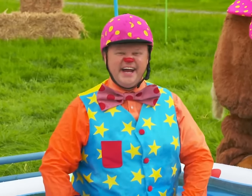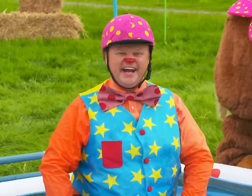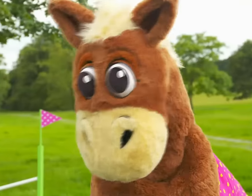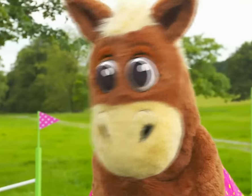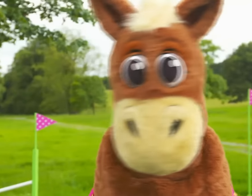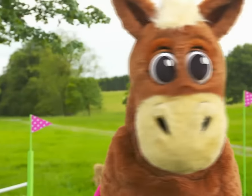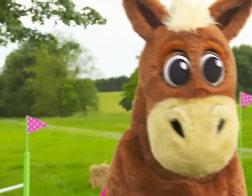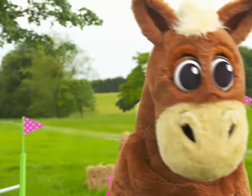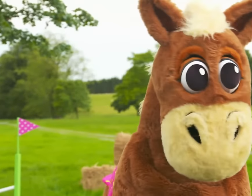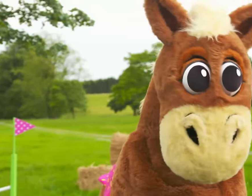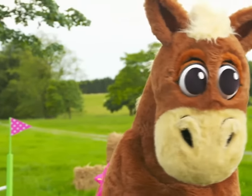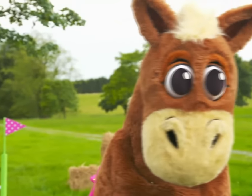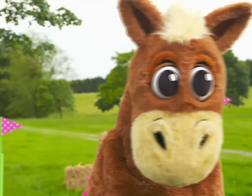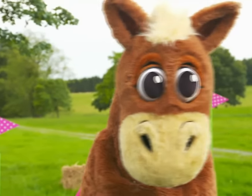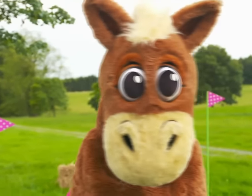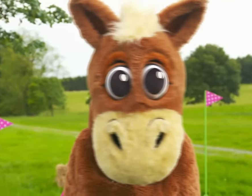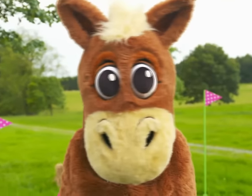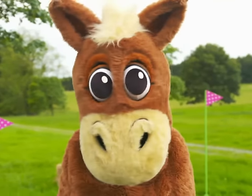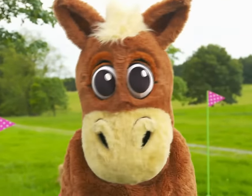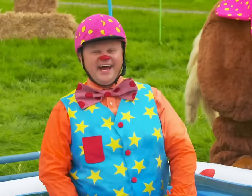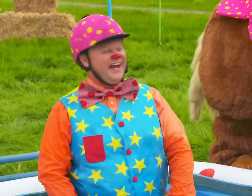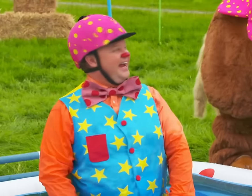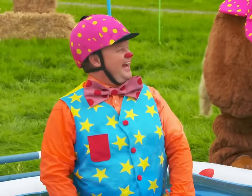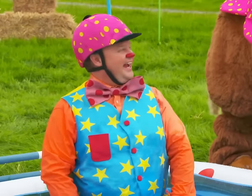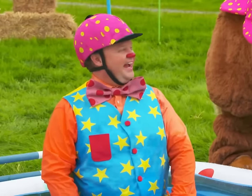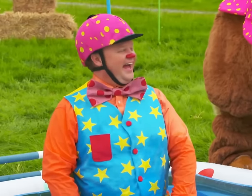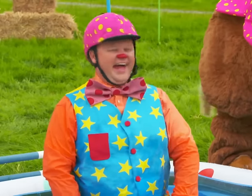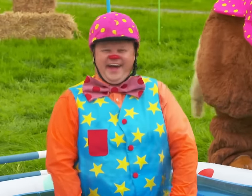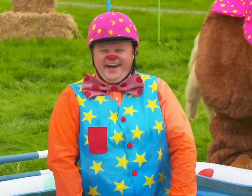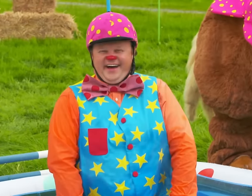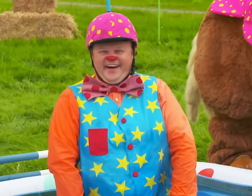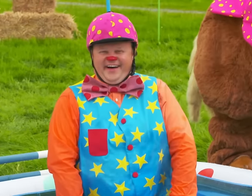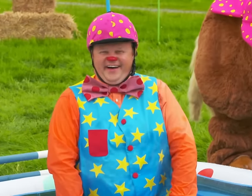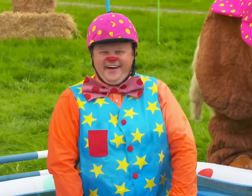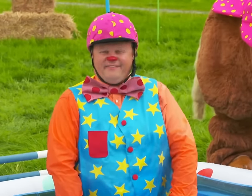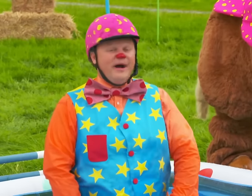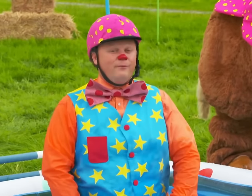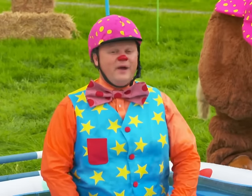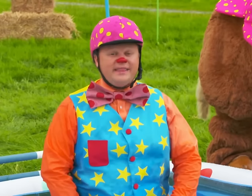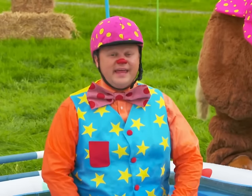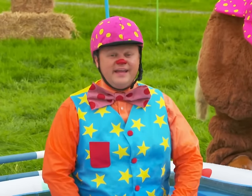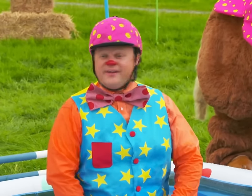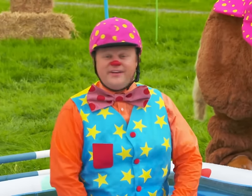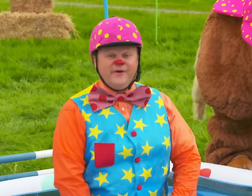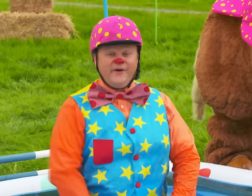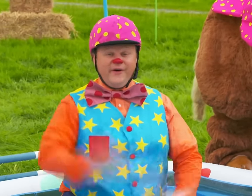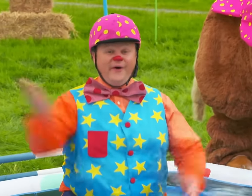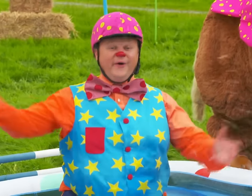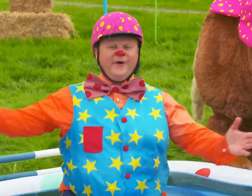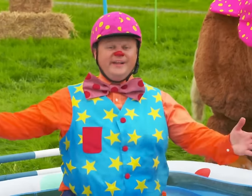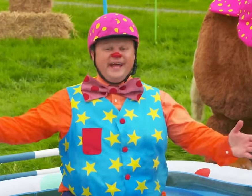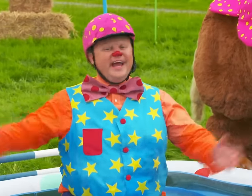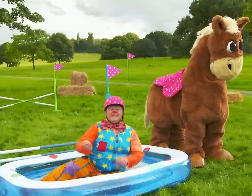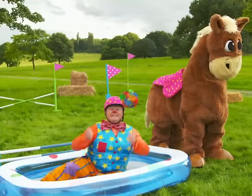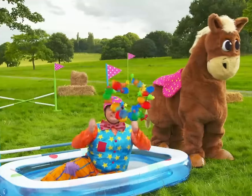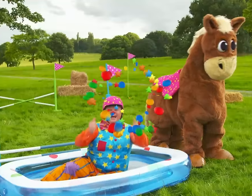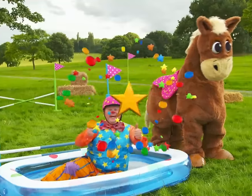and Spotty. We think you're both stars. Well, we think that you're all